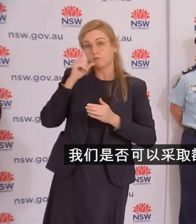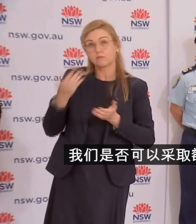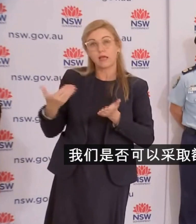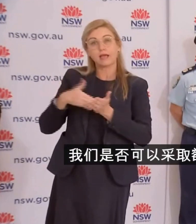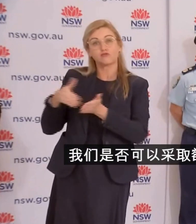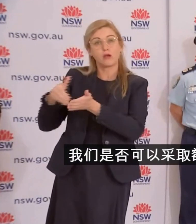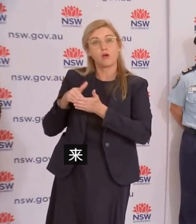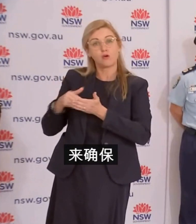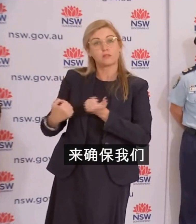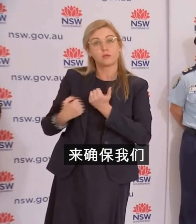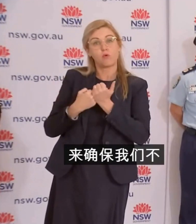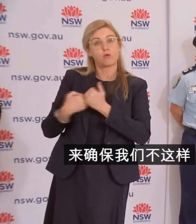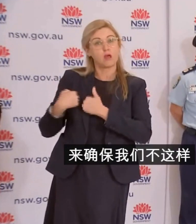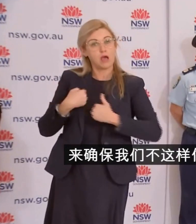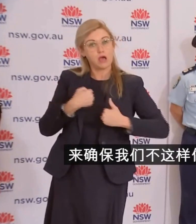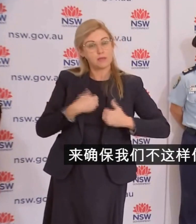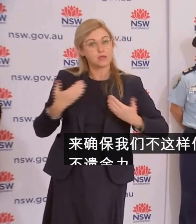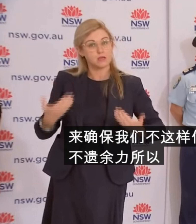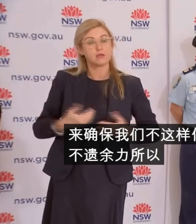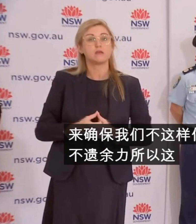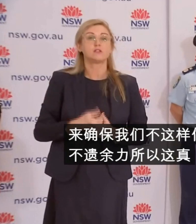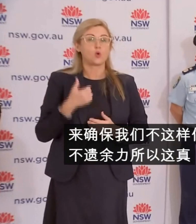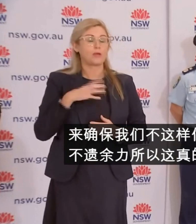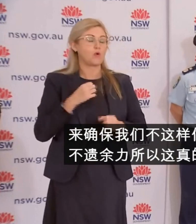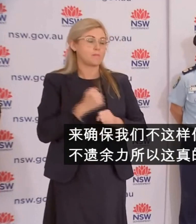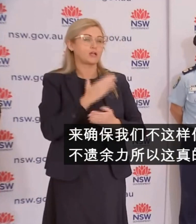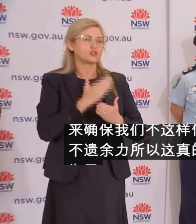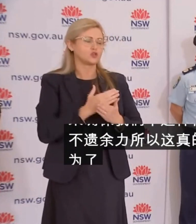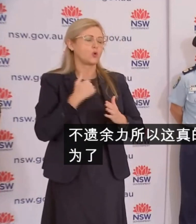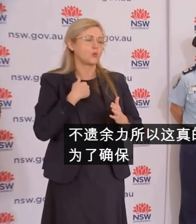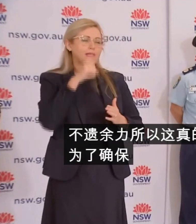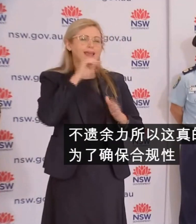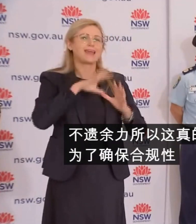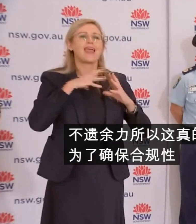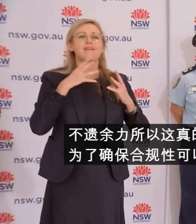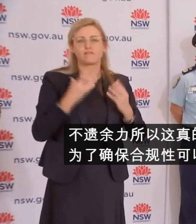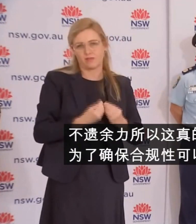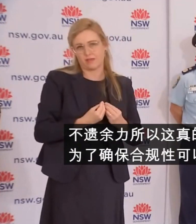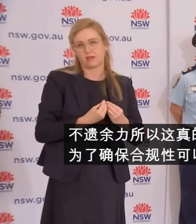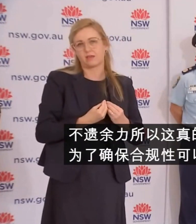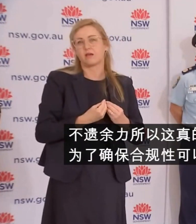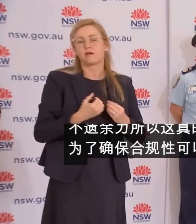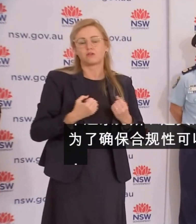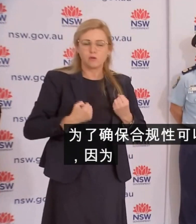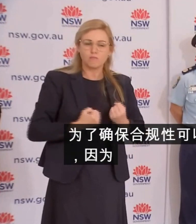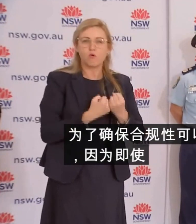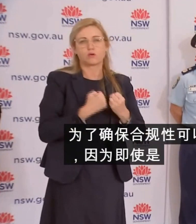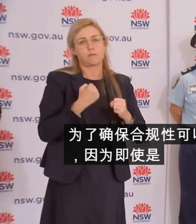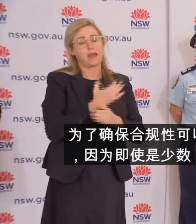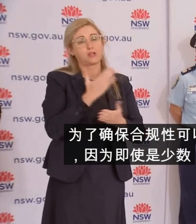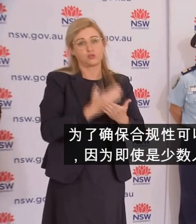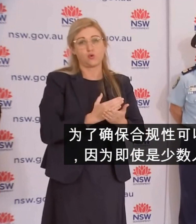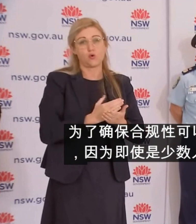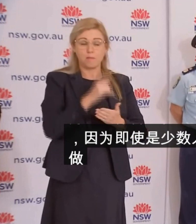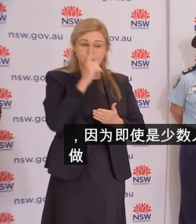can introduce to make sure we don't leave a single stone unturned. So it's really about making sure that compliance can be dealt with, because even